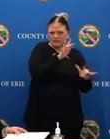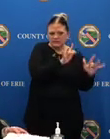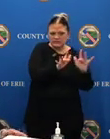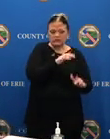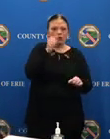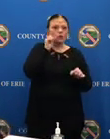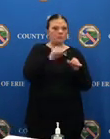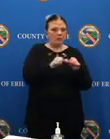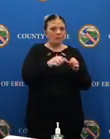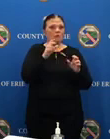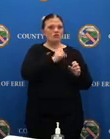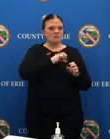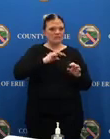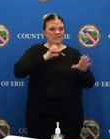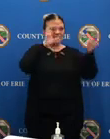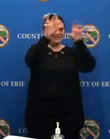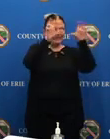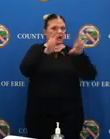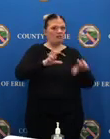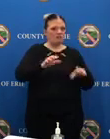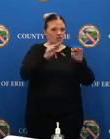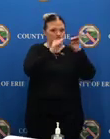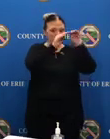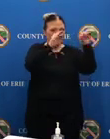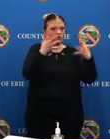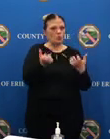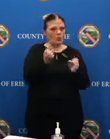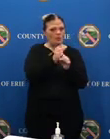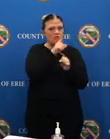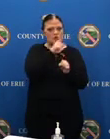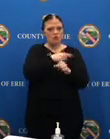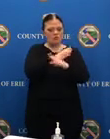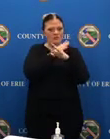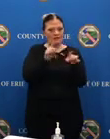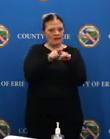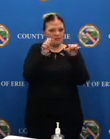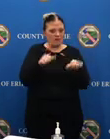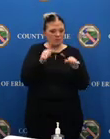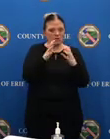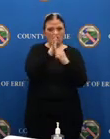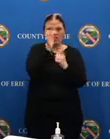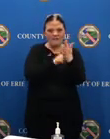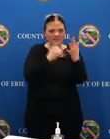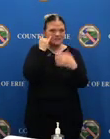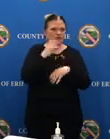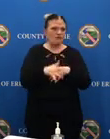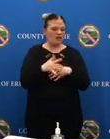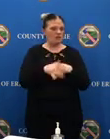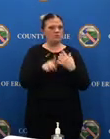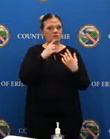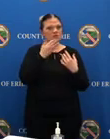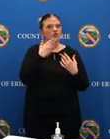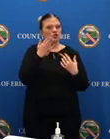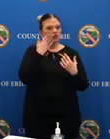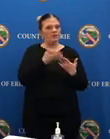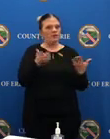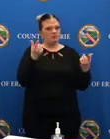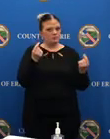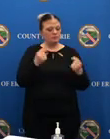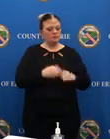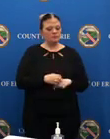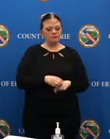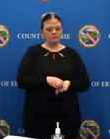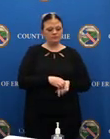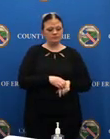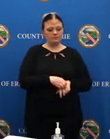the shelves, so you want to make sure that you're as much protected as possible. So having gloves, if they're available, is a good thing to do. And